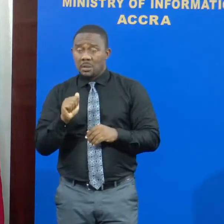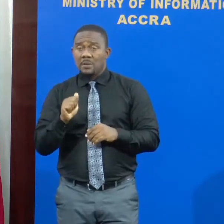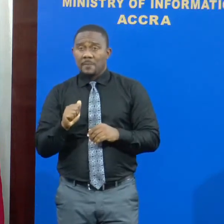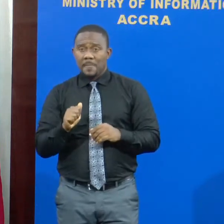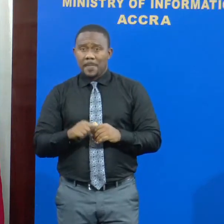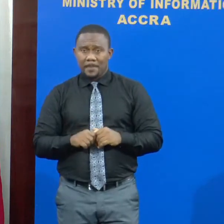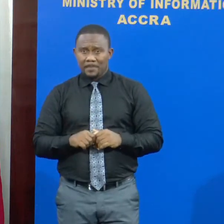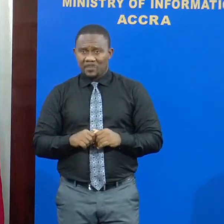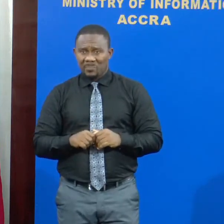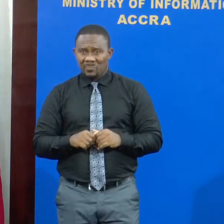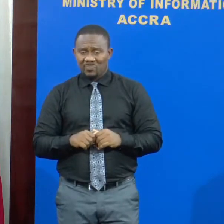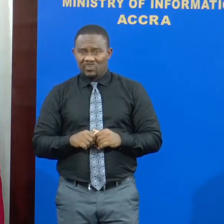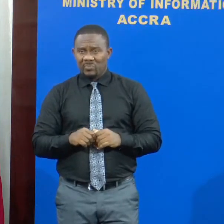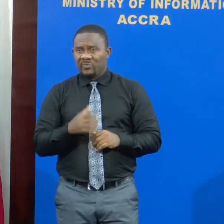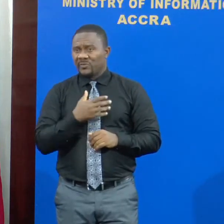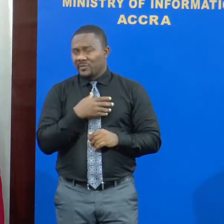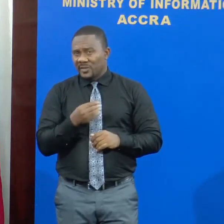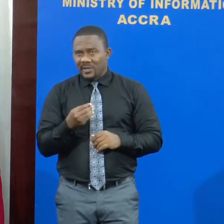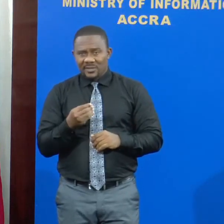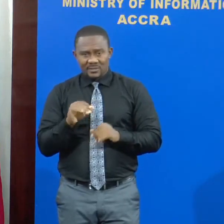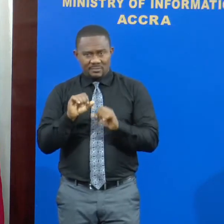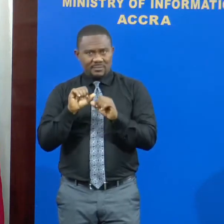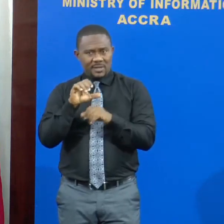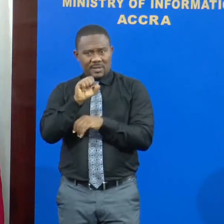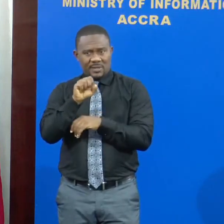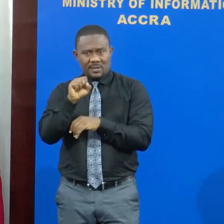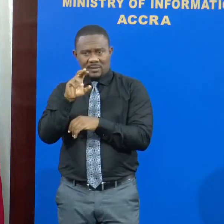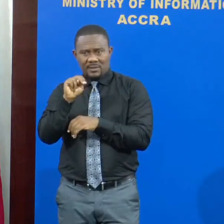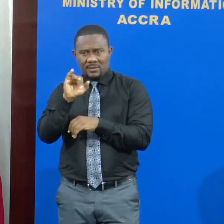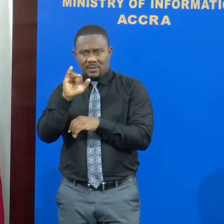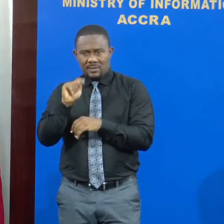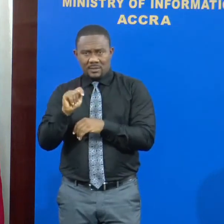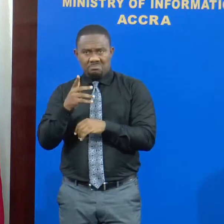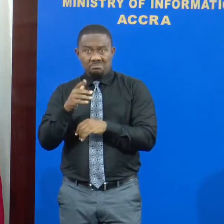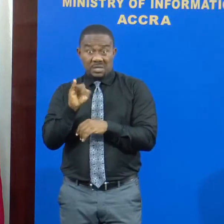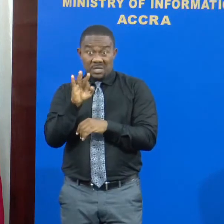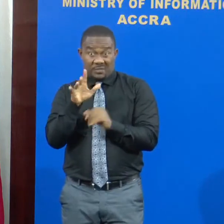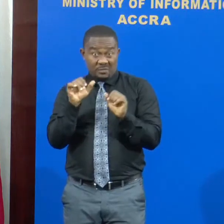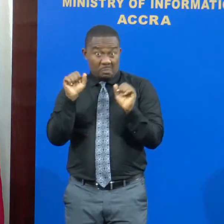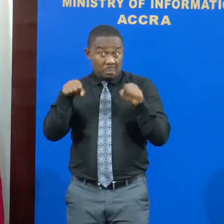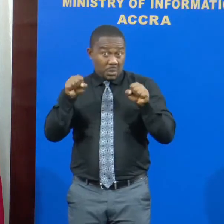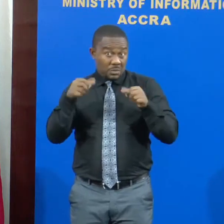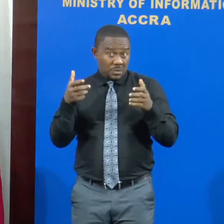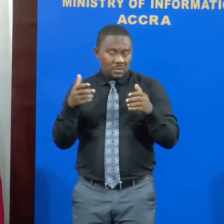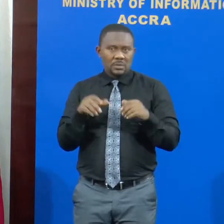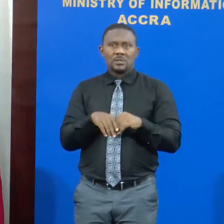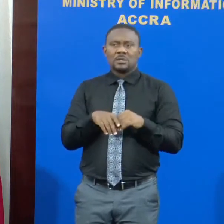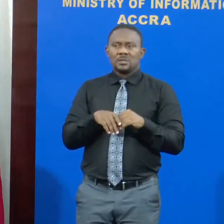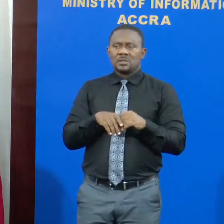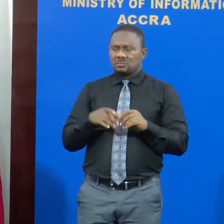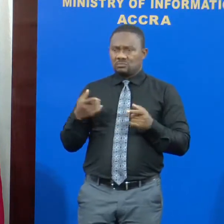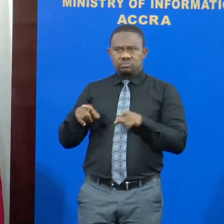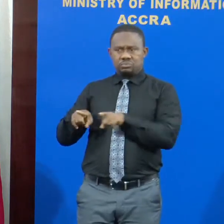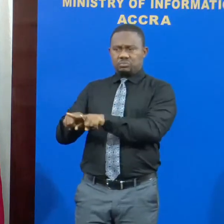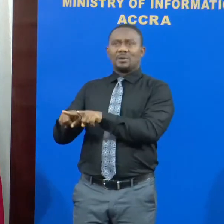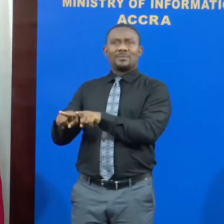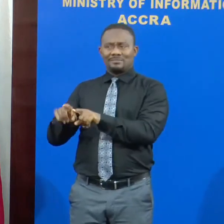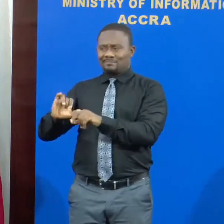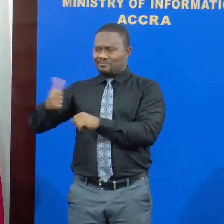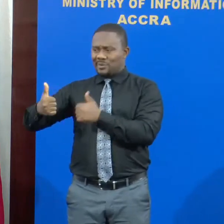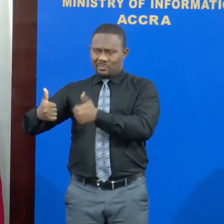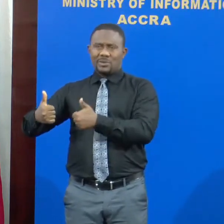and the Social Security and National Insurance Trust that where possible, we may co-locate as we have done with